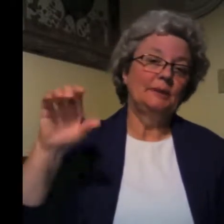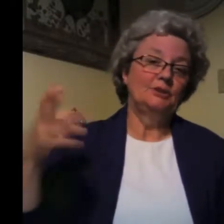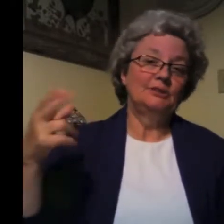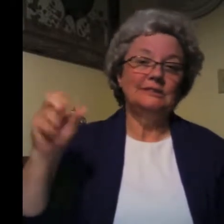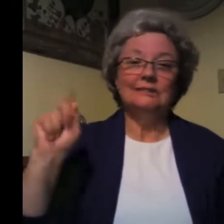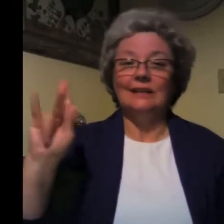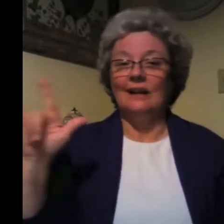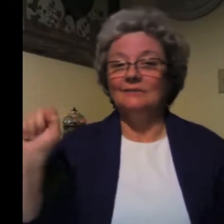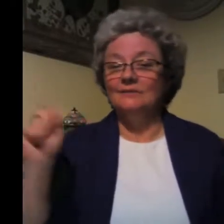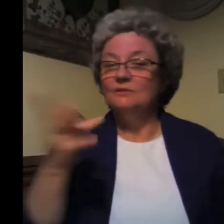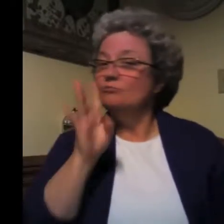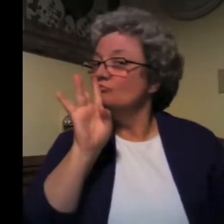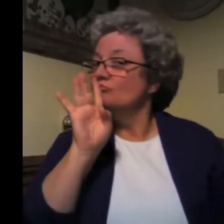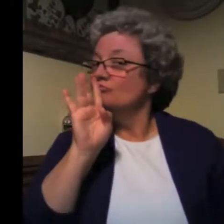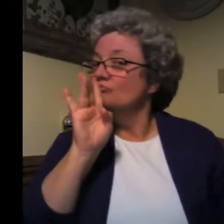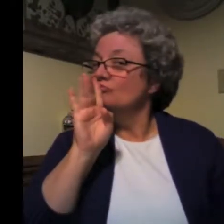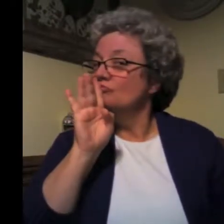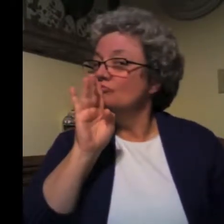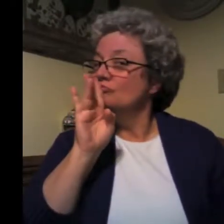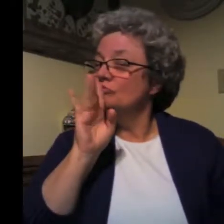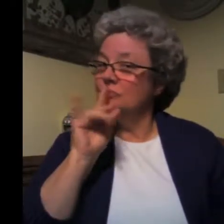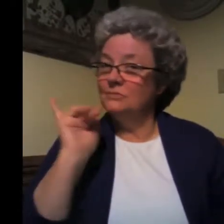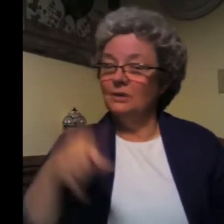speech. That's just wrong.